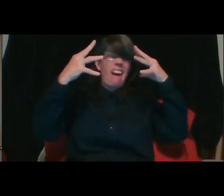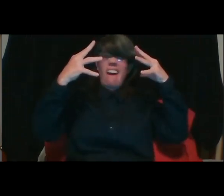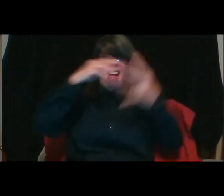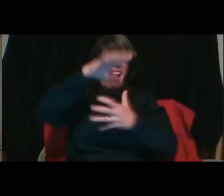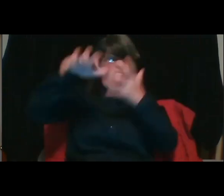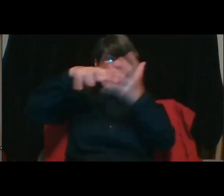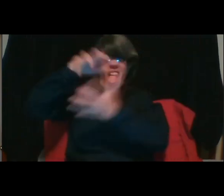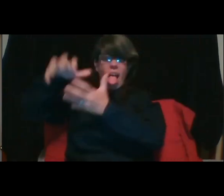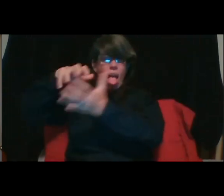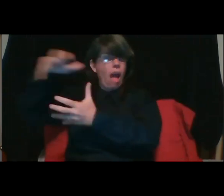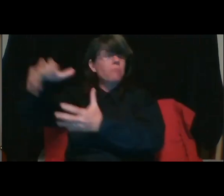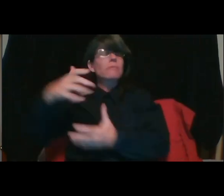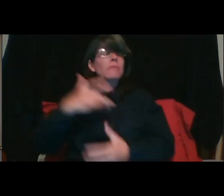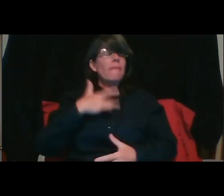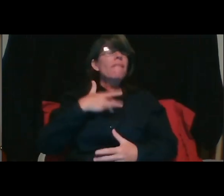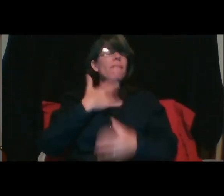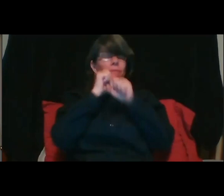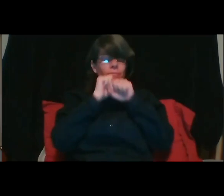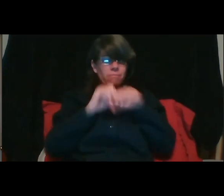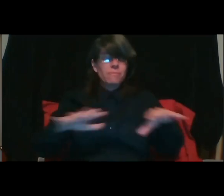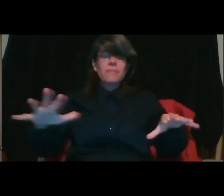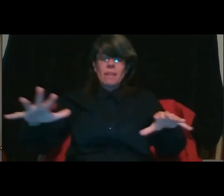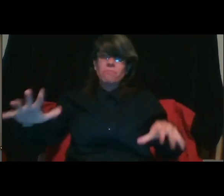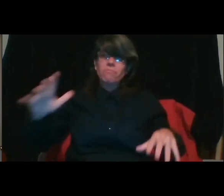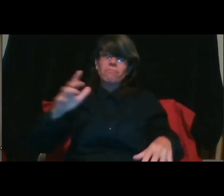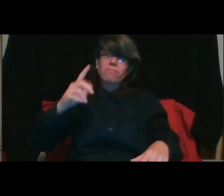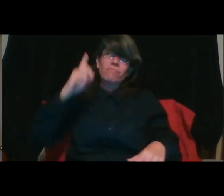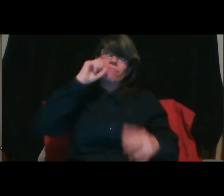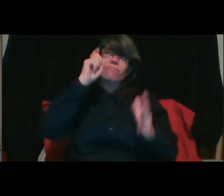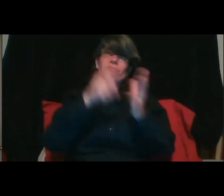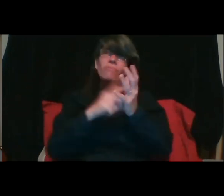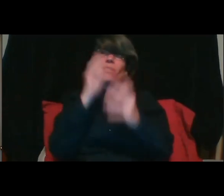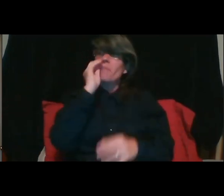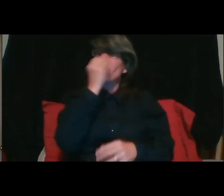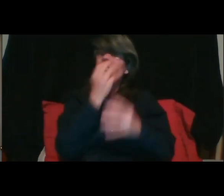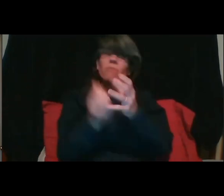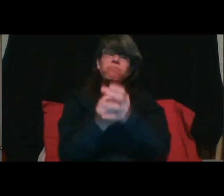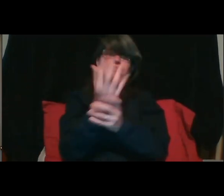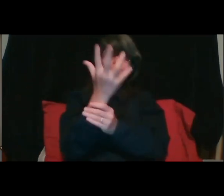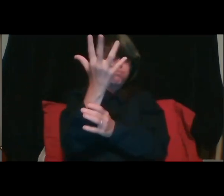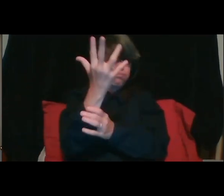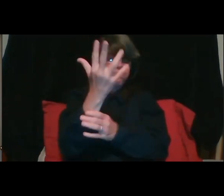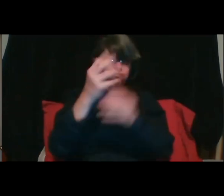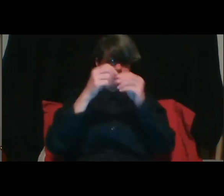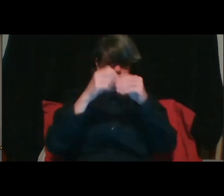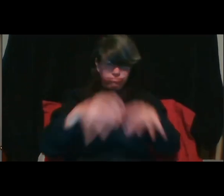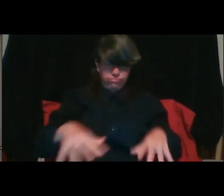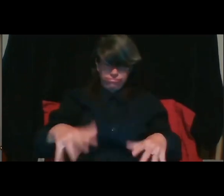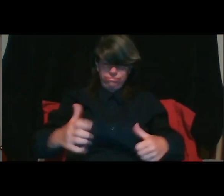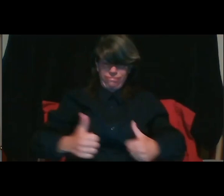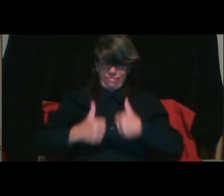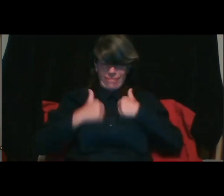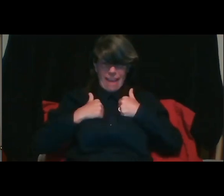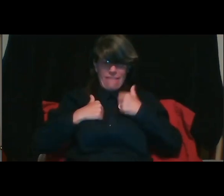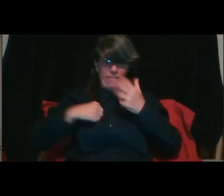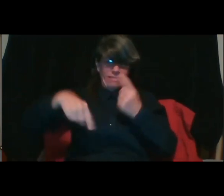blessing. Sunflowers glow brightly in darkness. Loss circulates amongst so much life. What stories